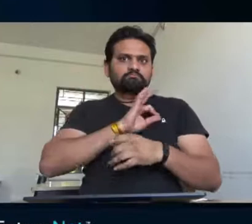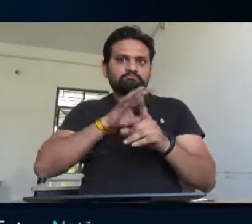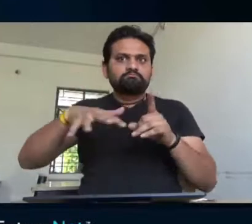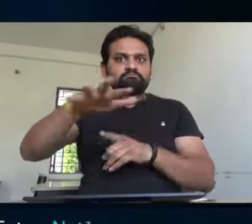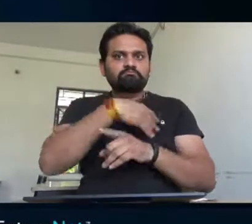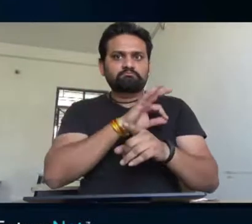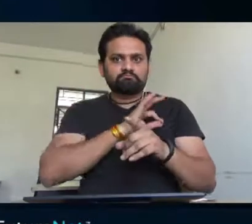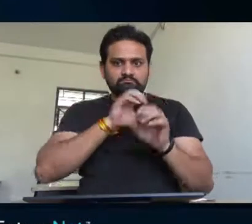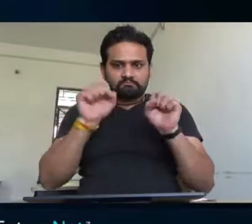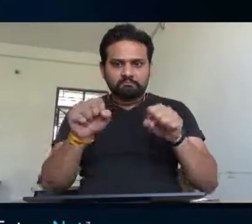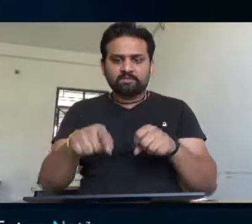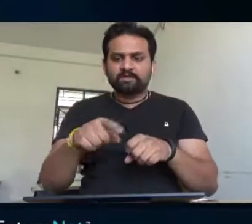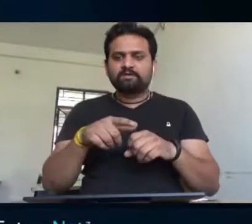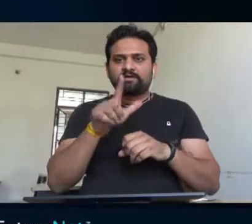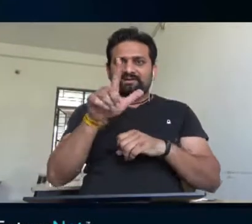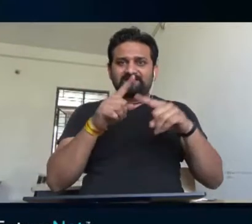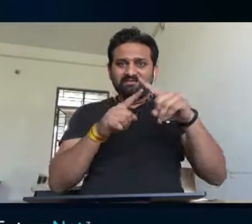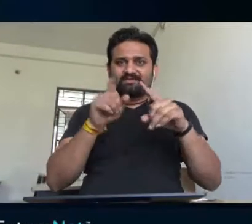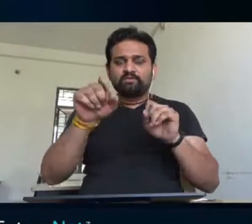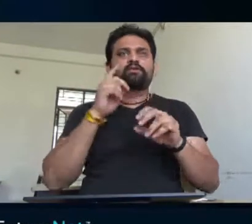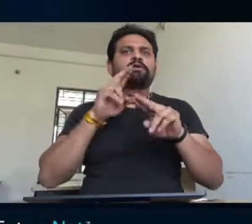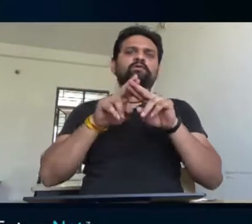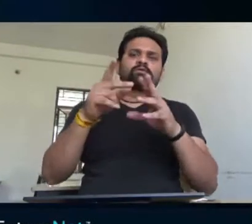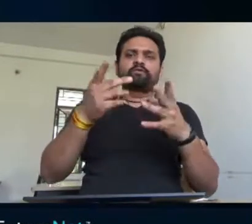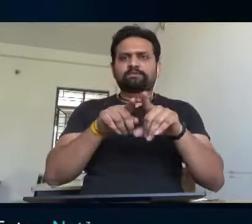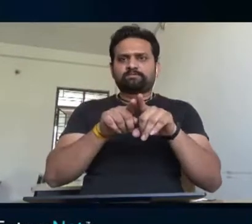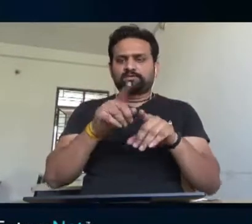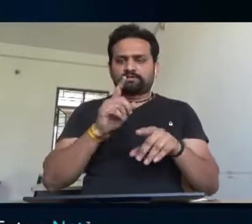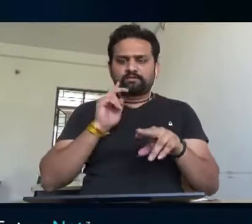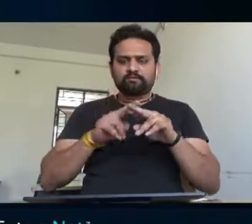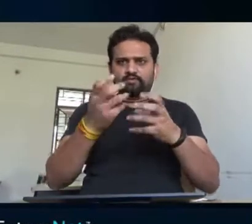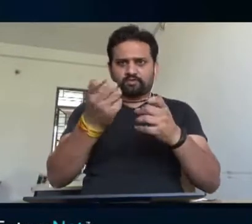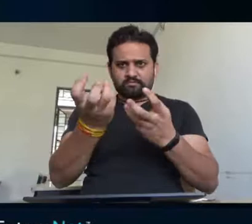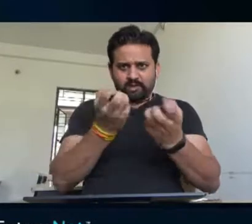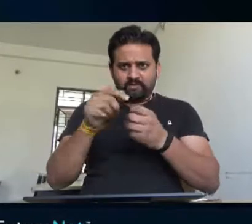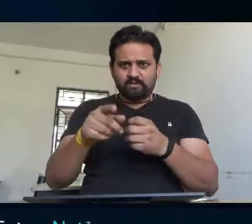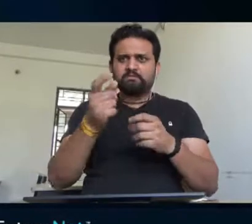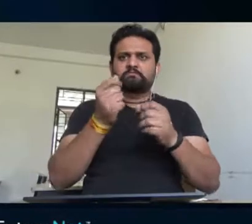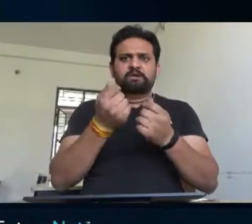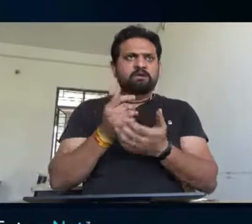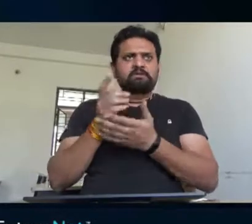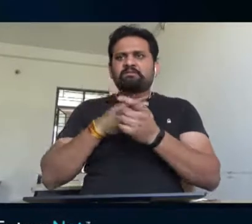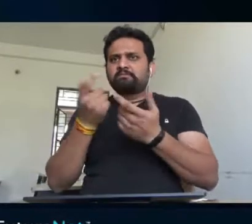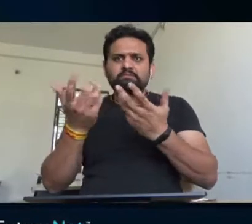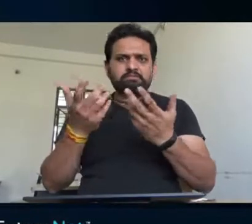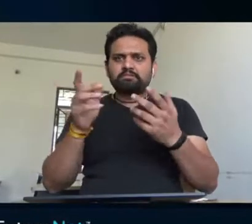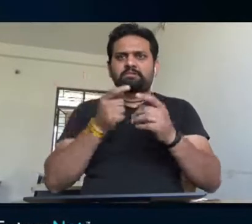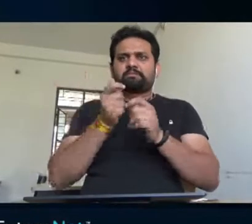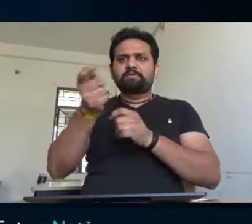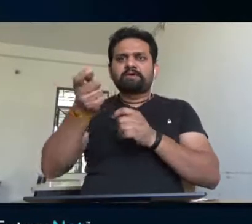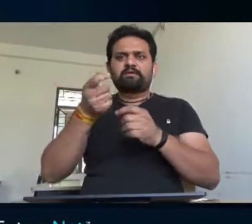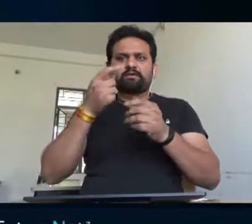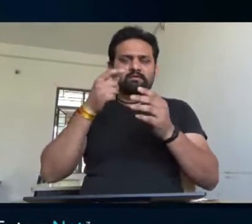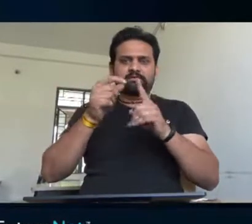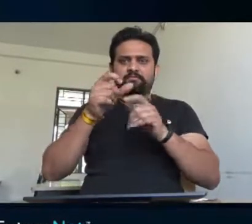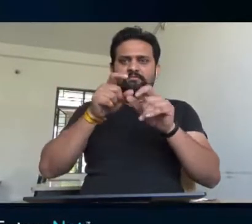you can use this codes, for example, if you want to buy ad packs for yourself, you can use that money. You don't need to pay out and pay in. It's